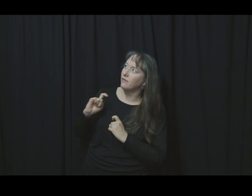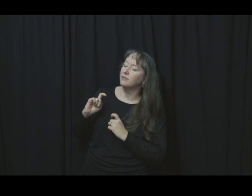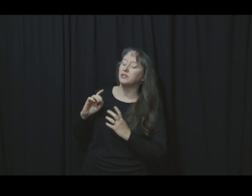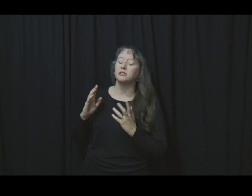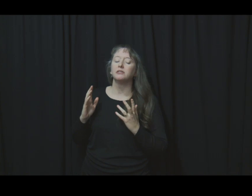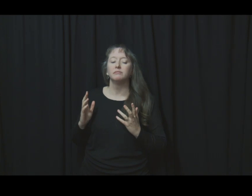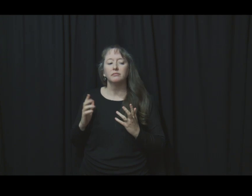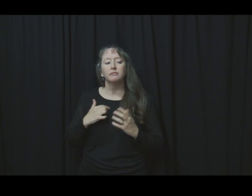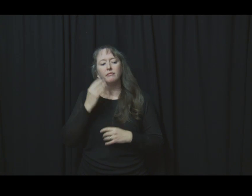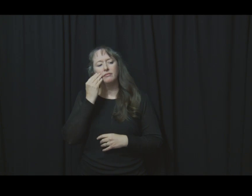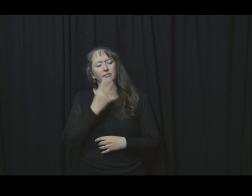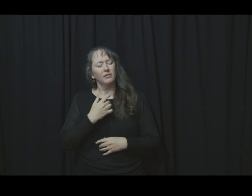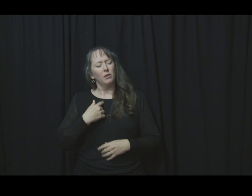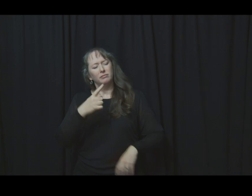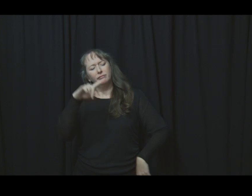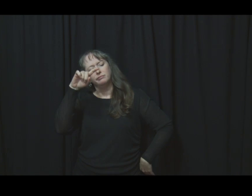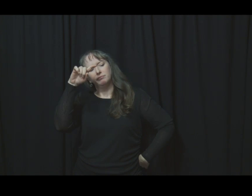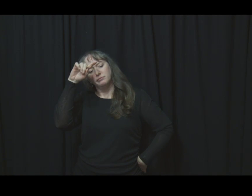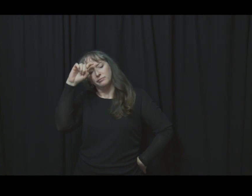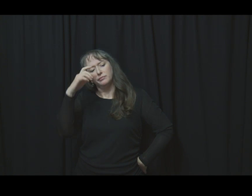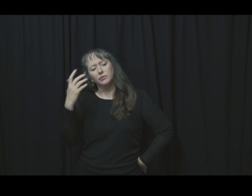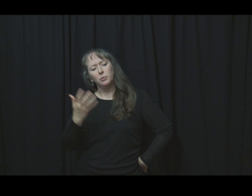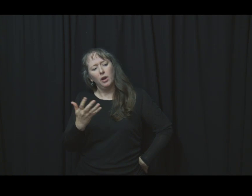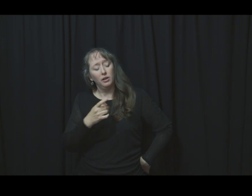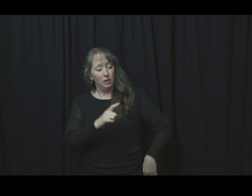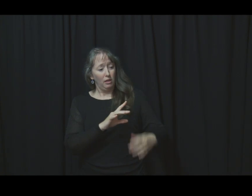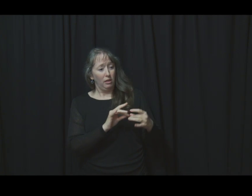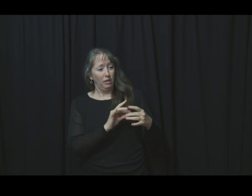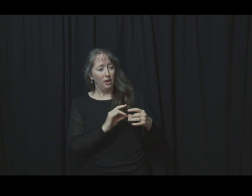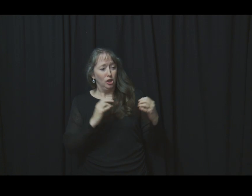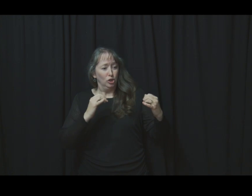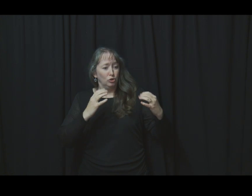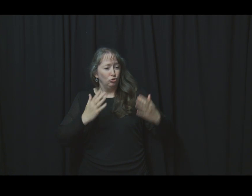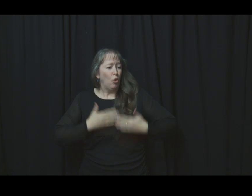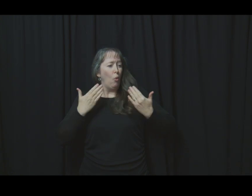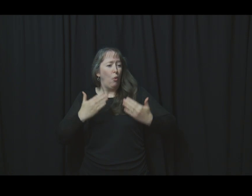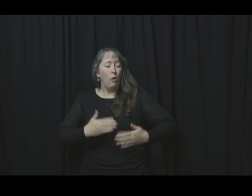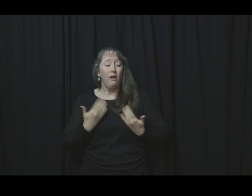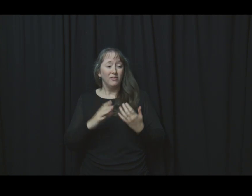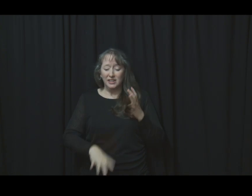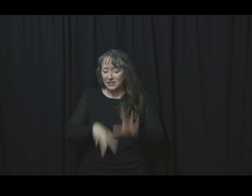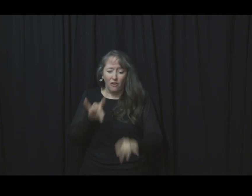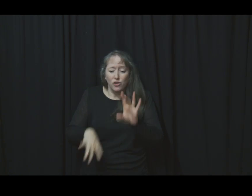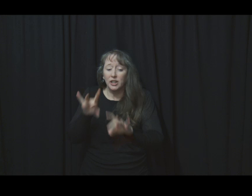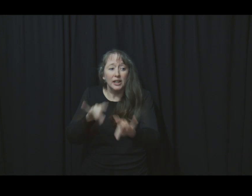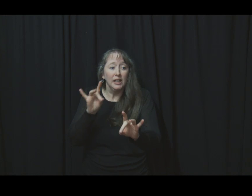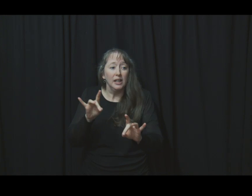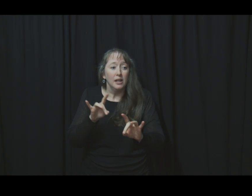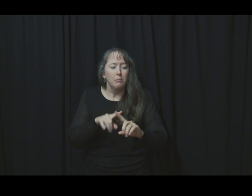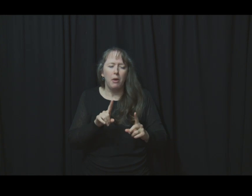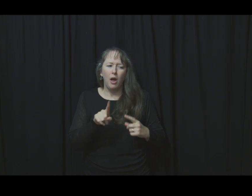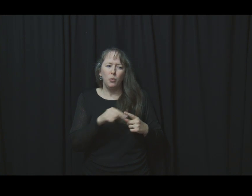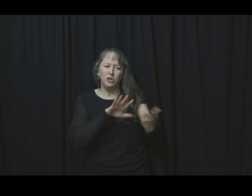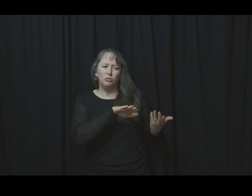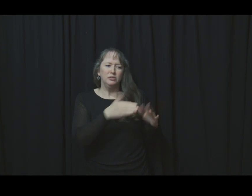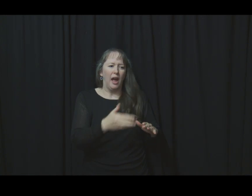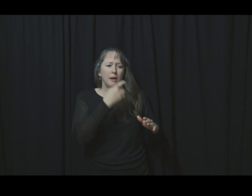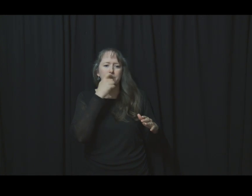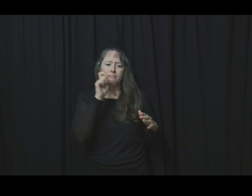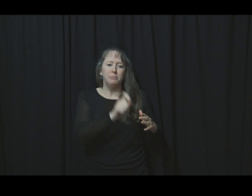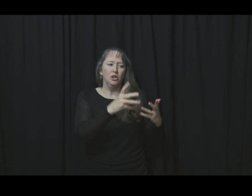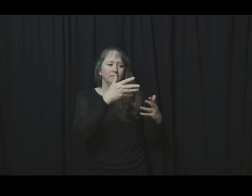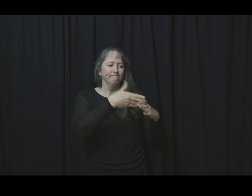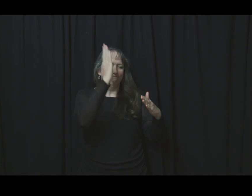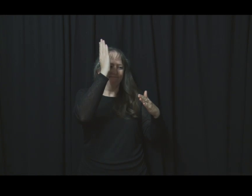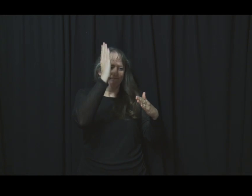I have a mystery, and that is you talk about the joy of discovery, but you also say that when you die, it's over, and that's the end of you. And